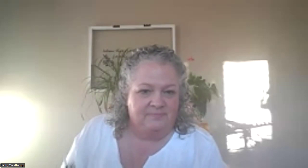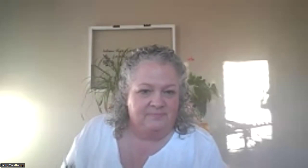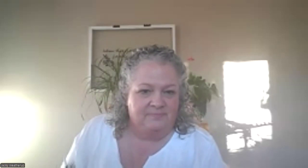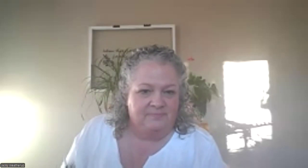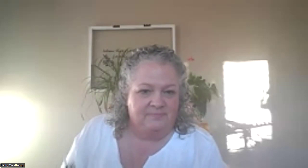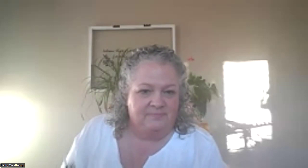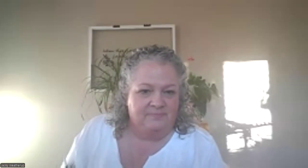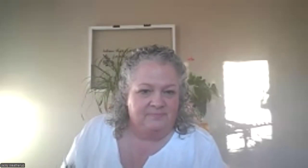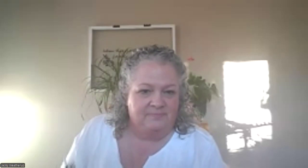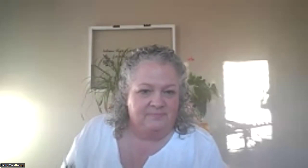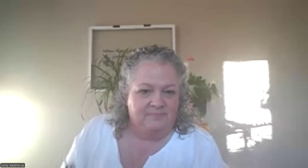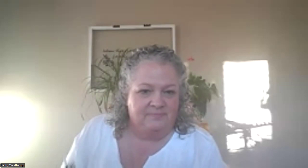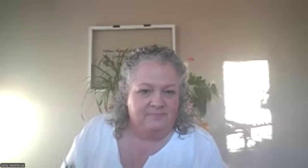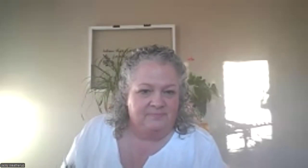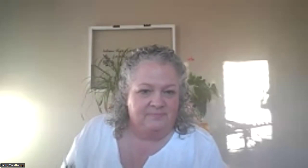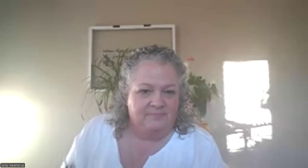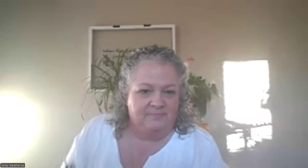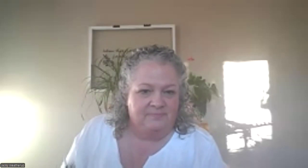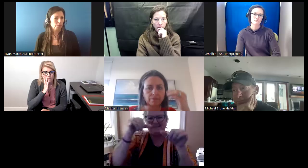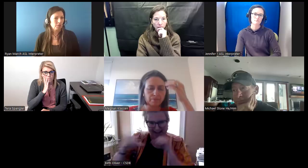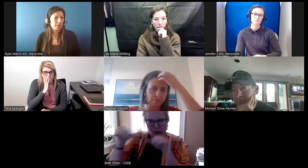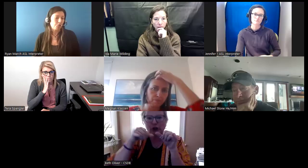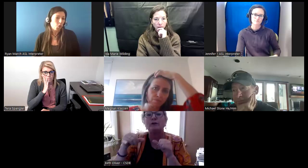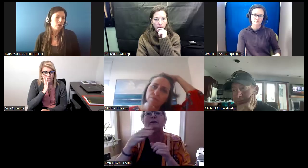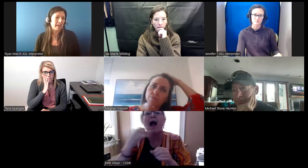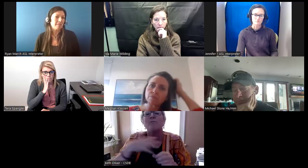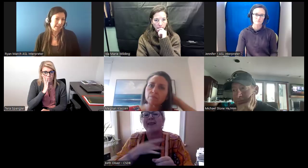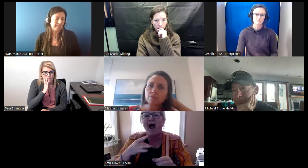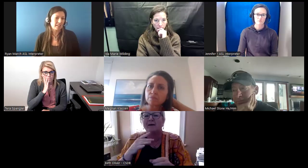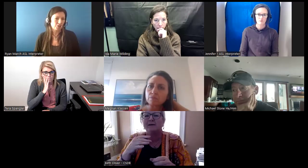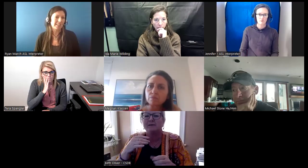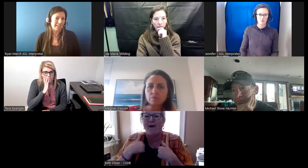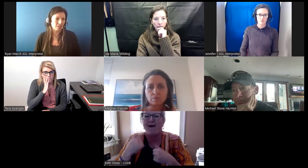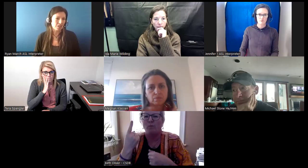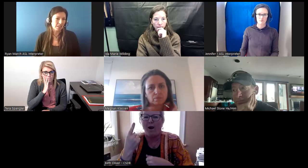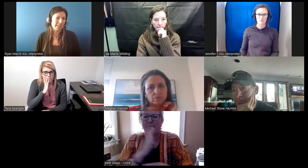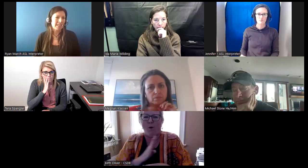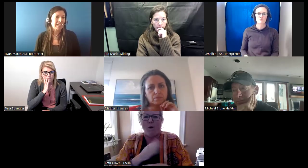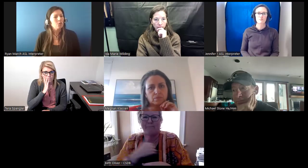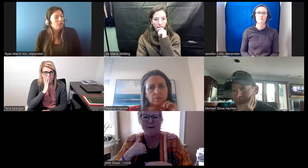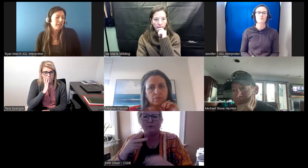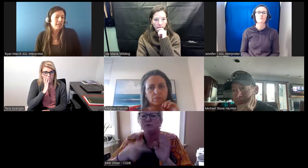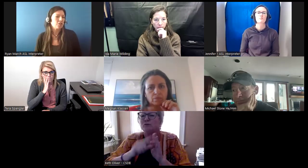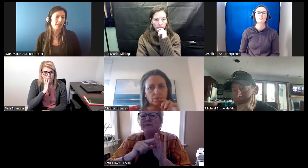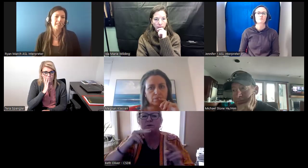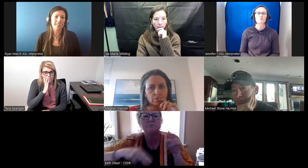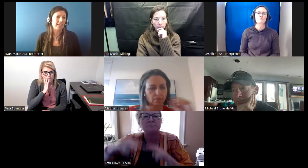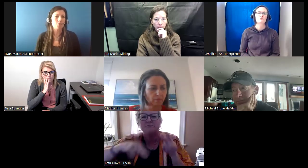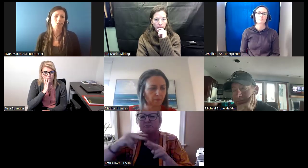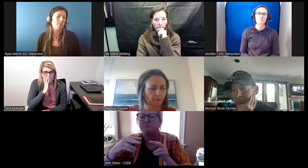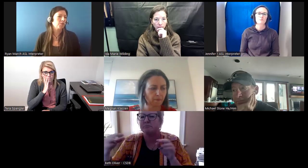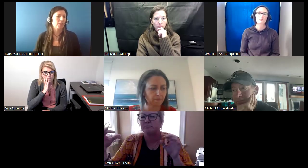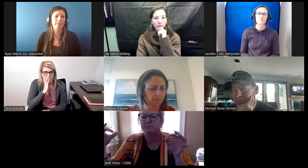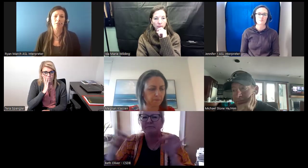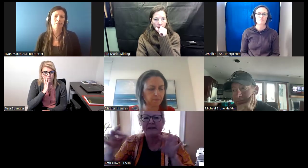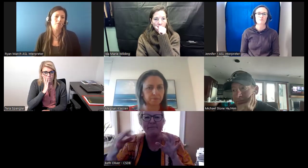a narrative and for that financial standard. And it would be just really nice to have a